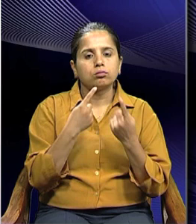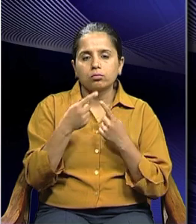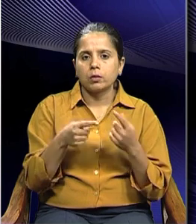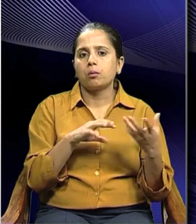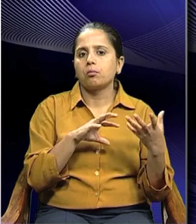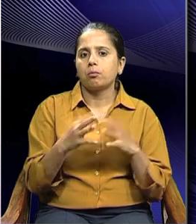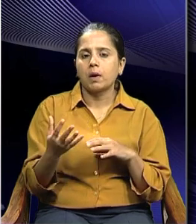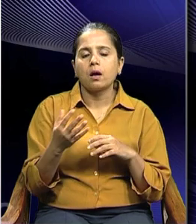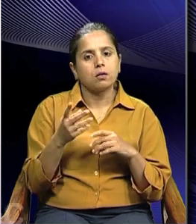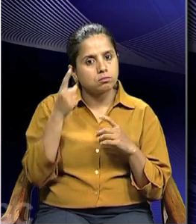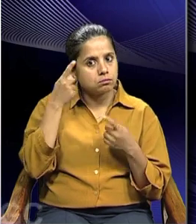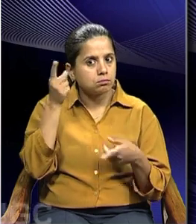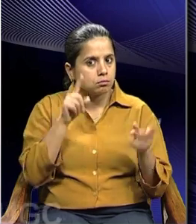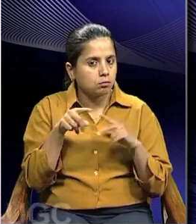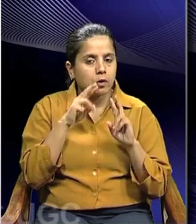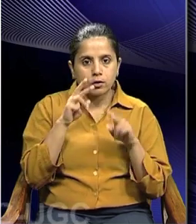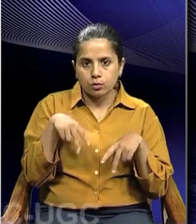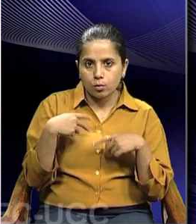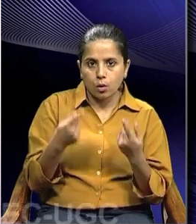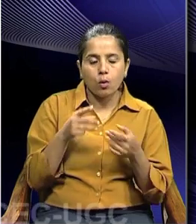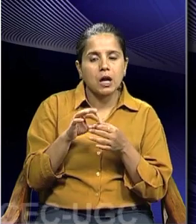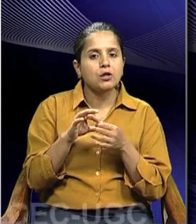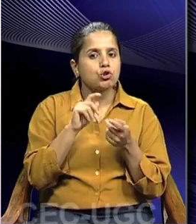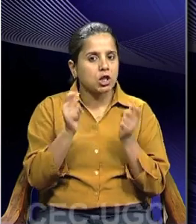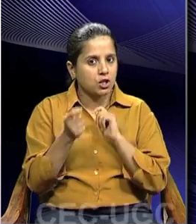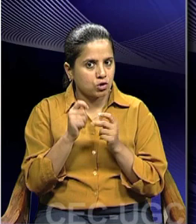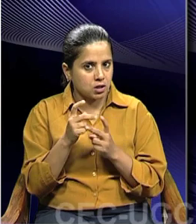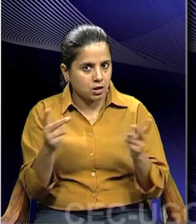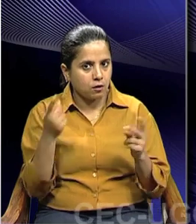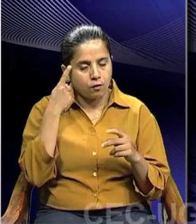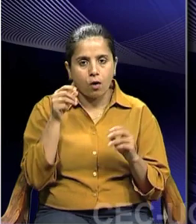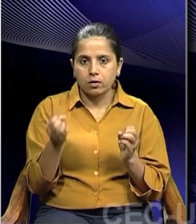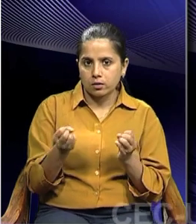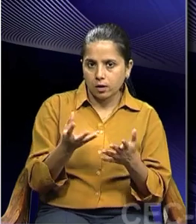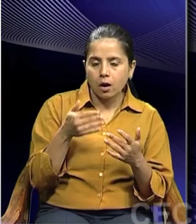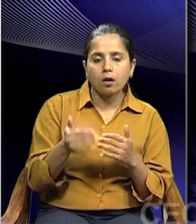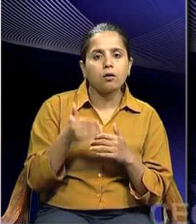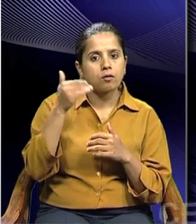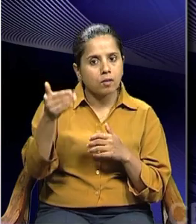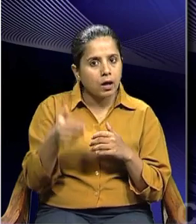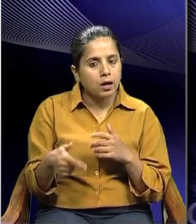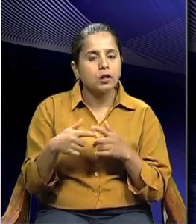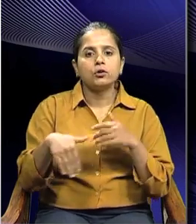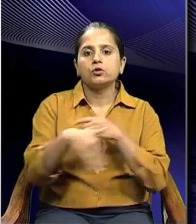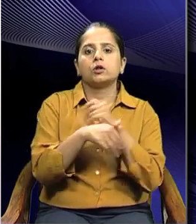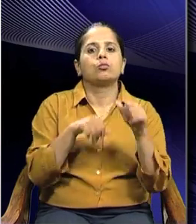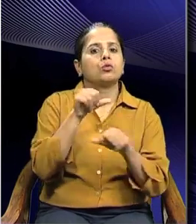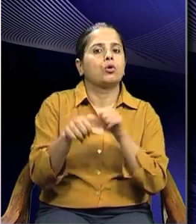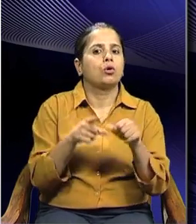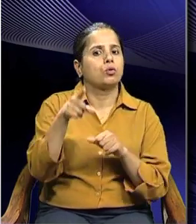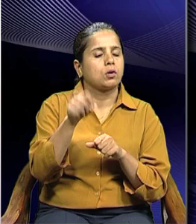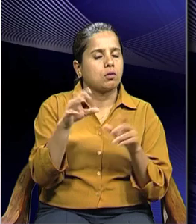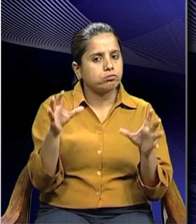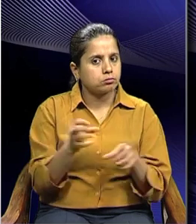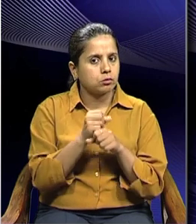creating strategic response to coping with the changes, and for initiating a forward engineering process. You can aggregate